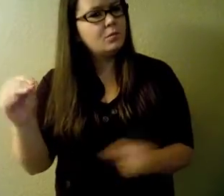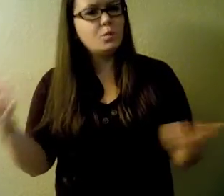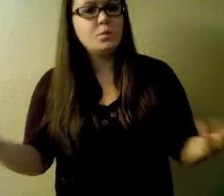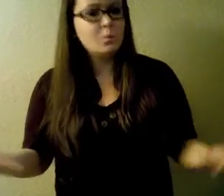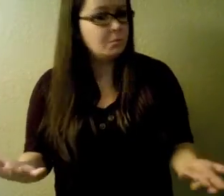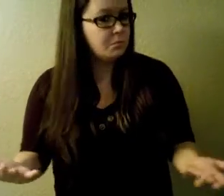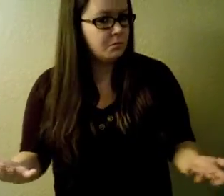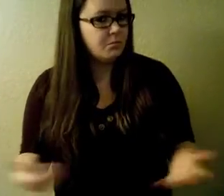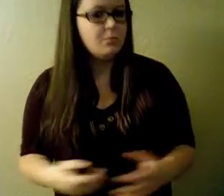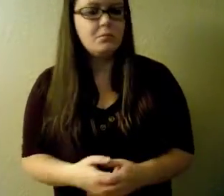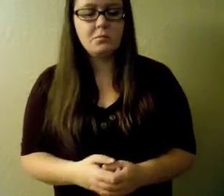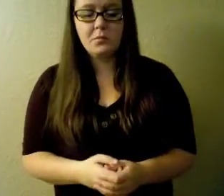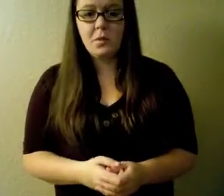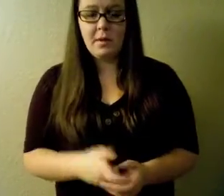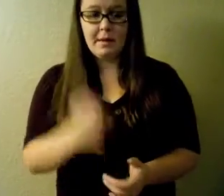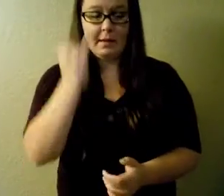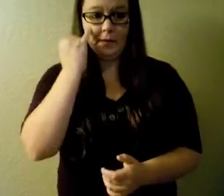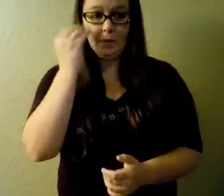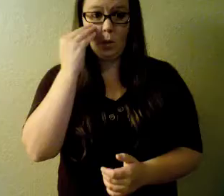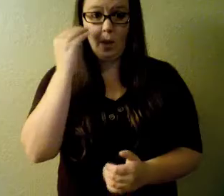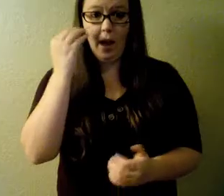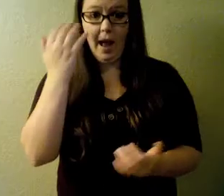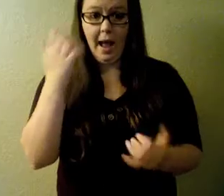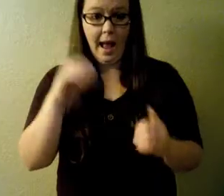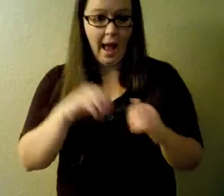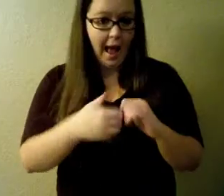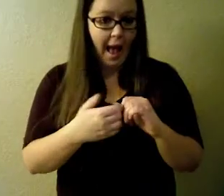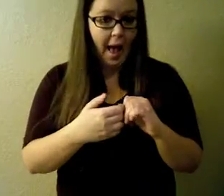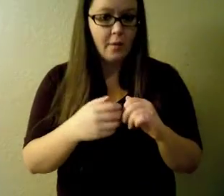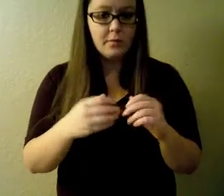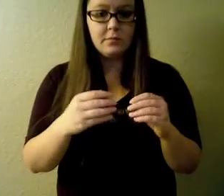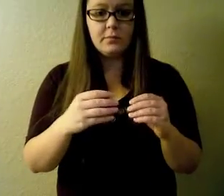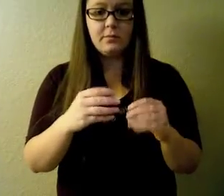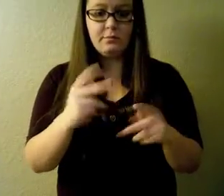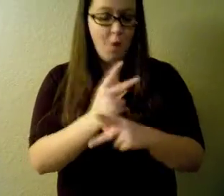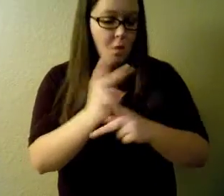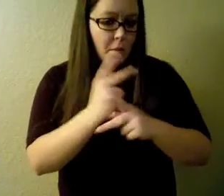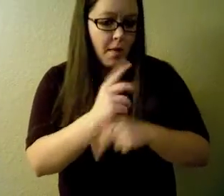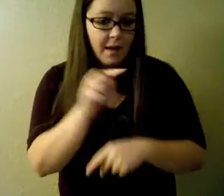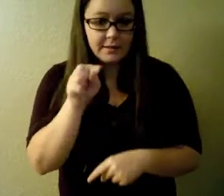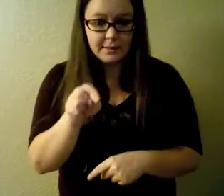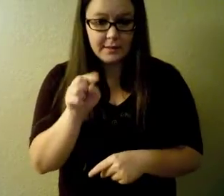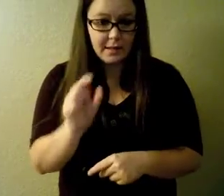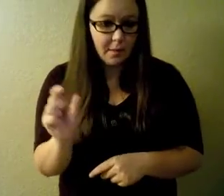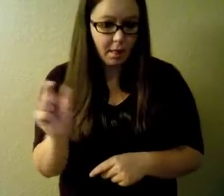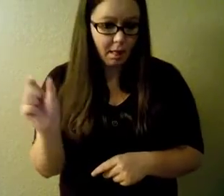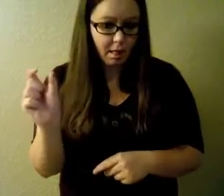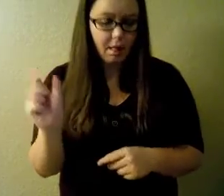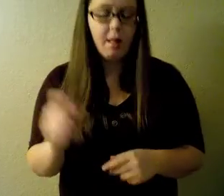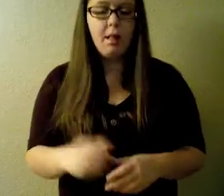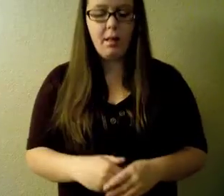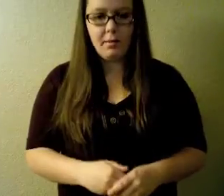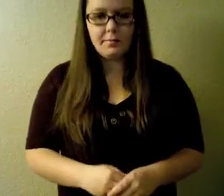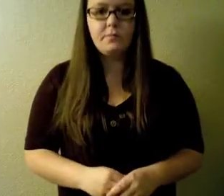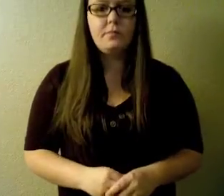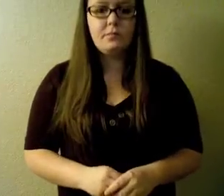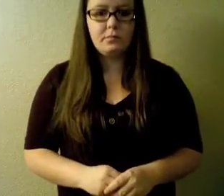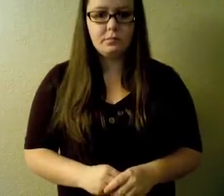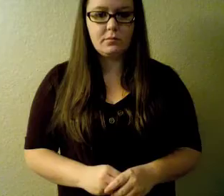50 times 0.20 to solve this. And then if you'd like to, you